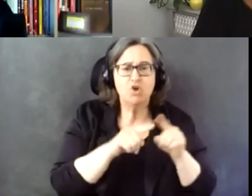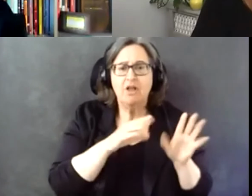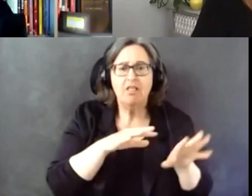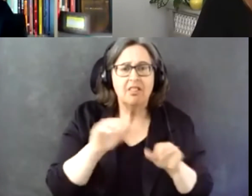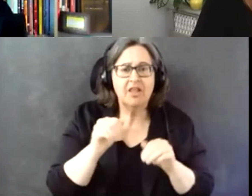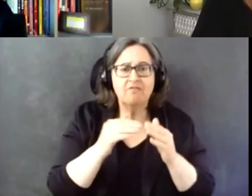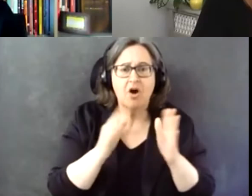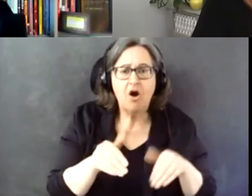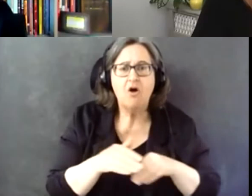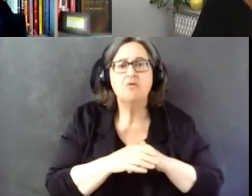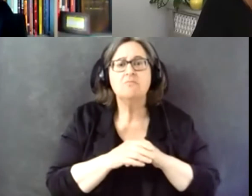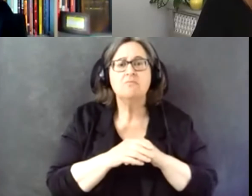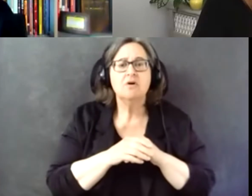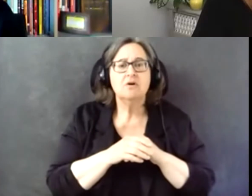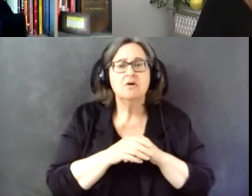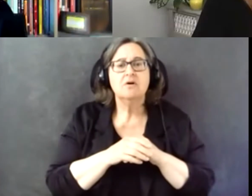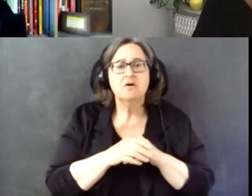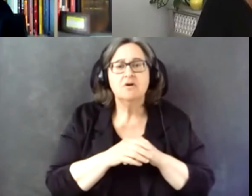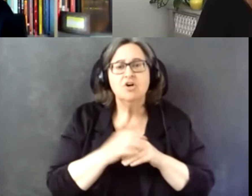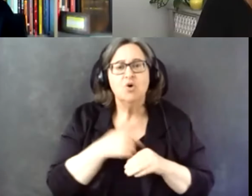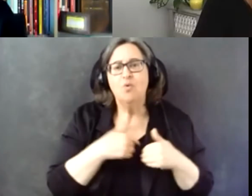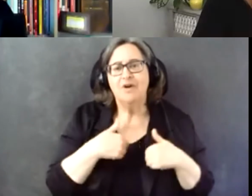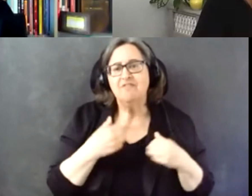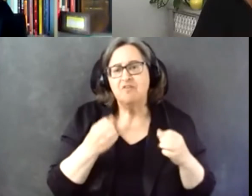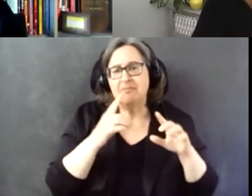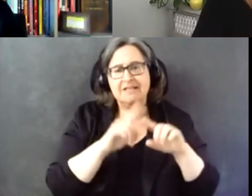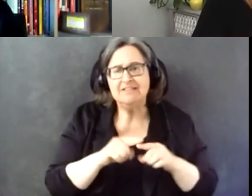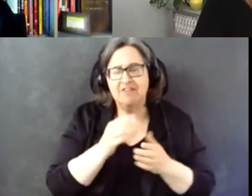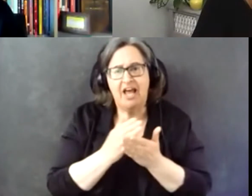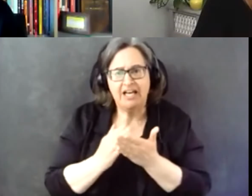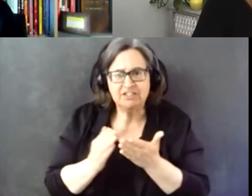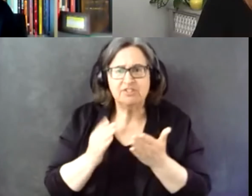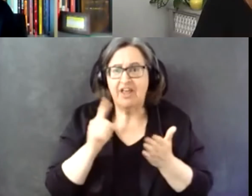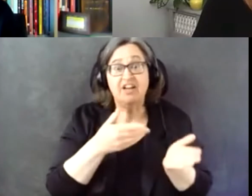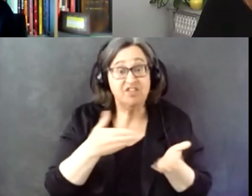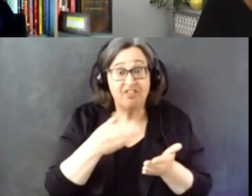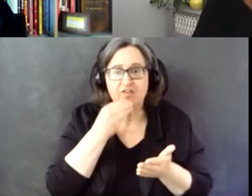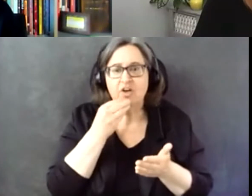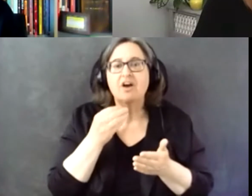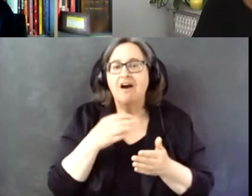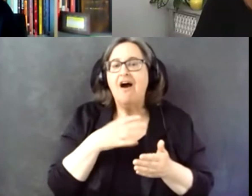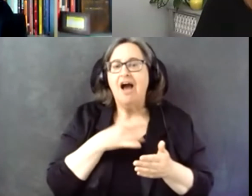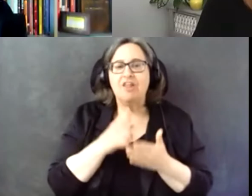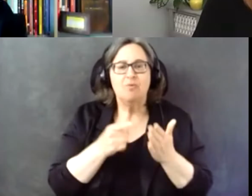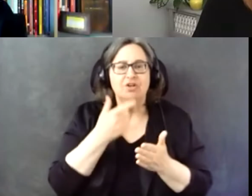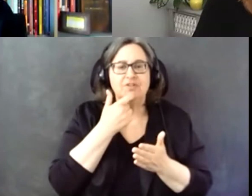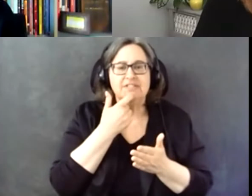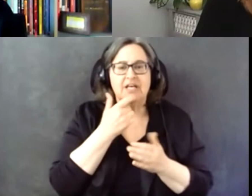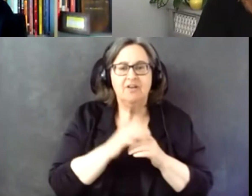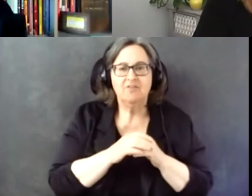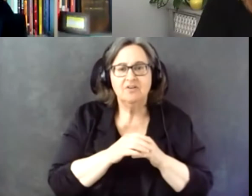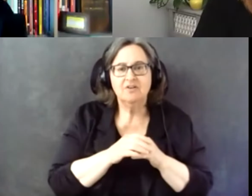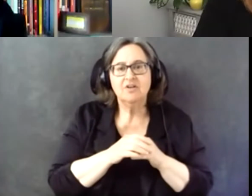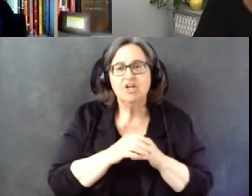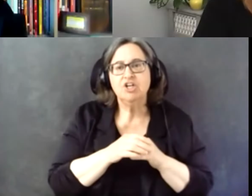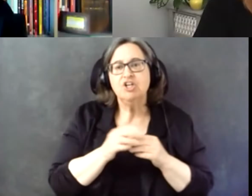you know so i think that there's a lot of those aspects of um and i really appreciate what said about like you know this is a chance to build a better